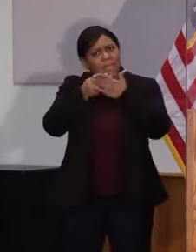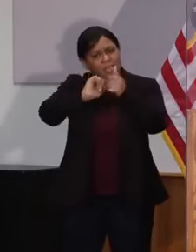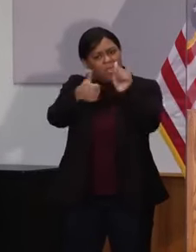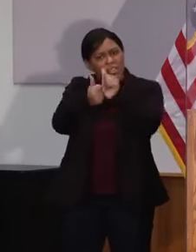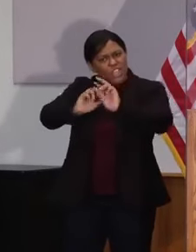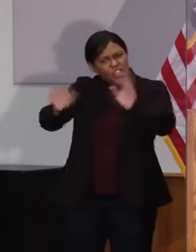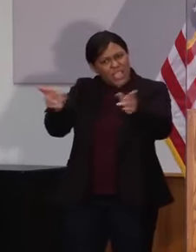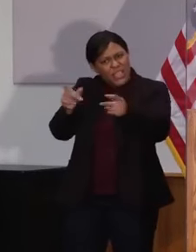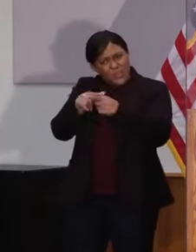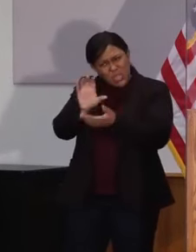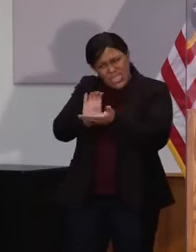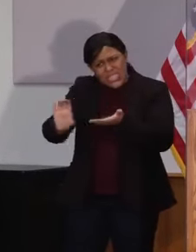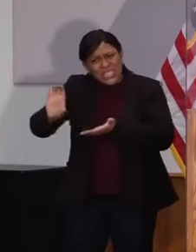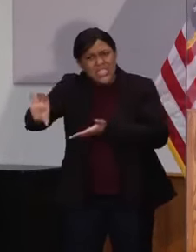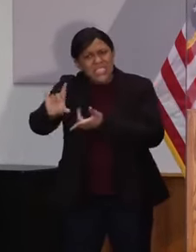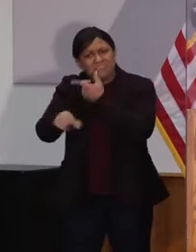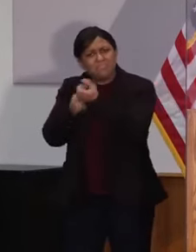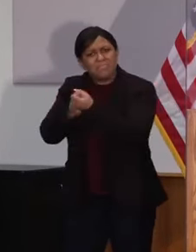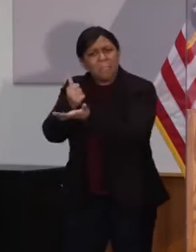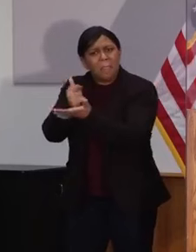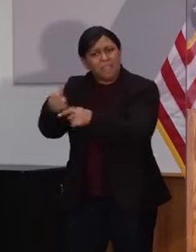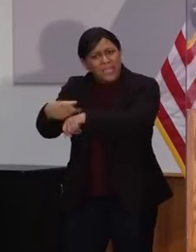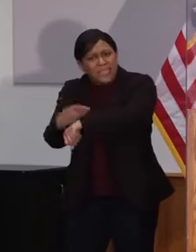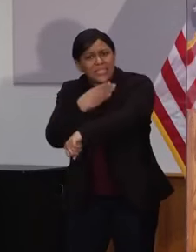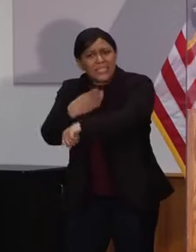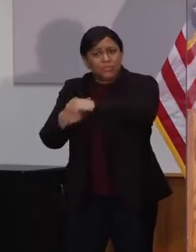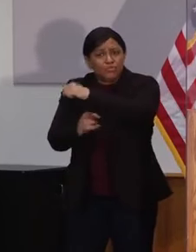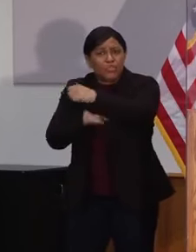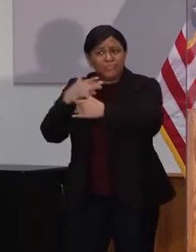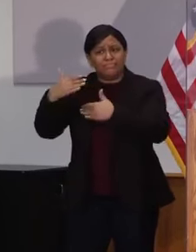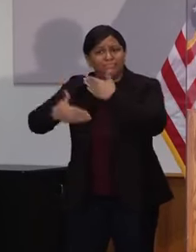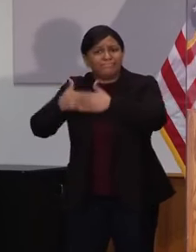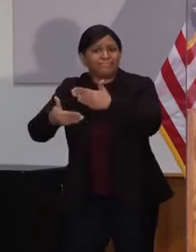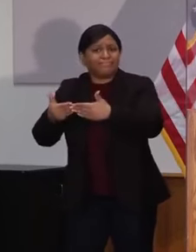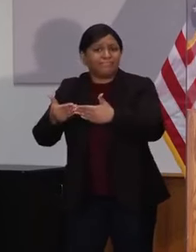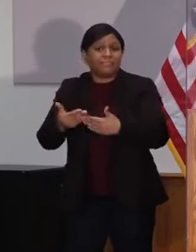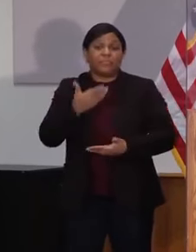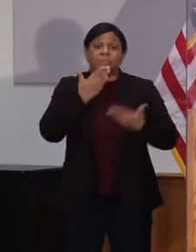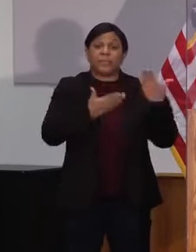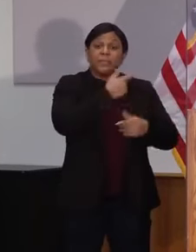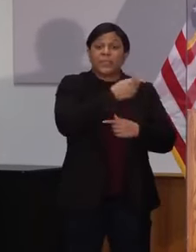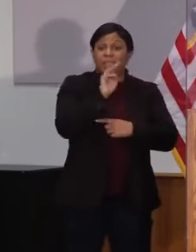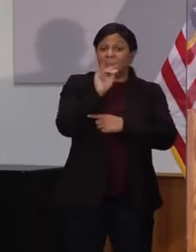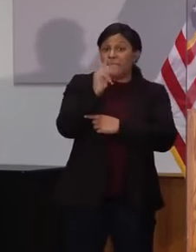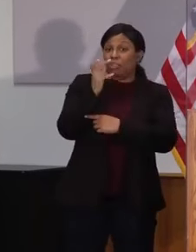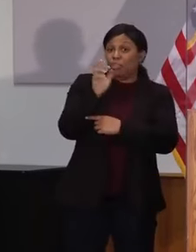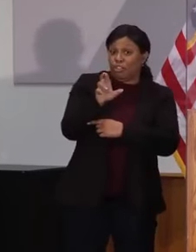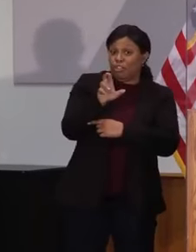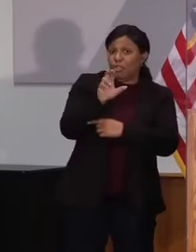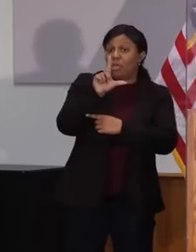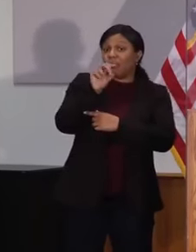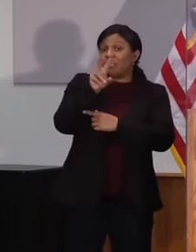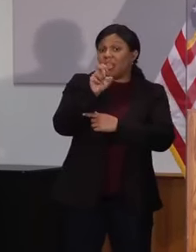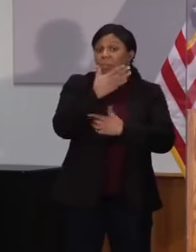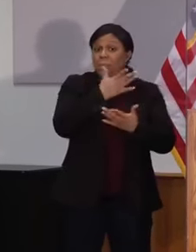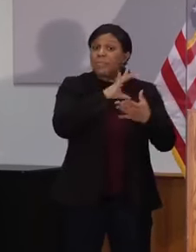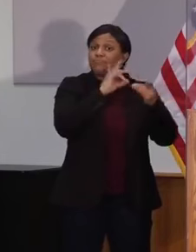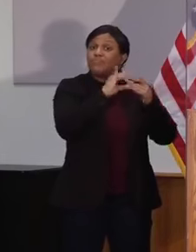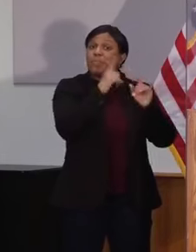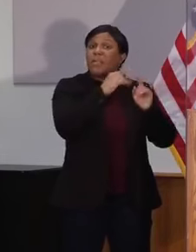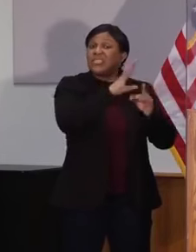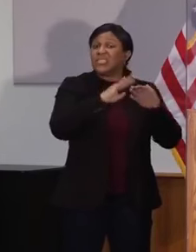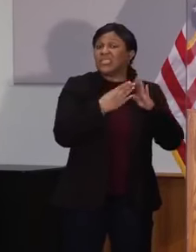that it makes sense to have it there, and I think Mayor Love talked about this. My biggest hope is we don't use a penny if we don't have to.